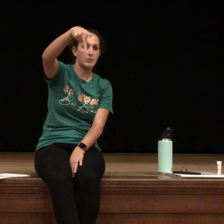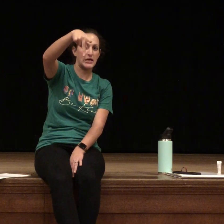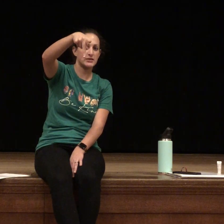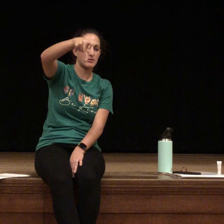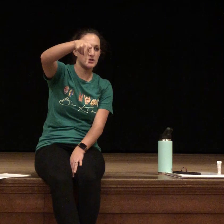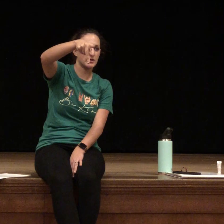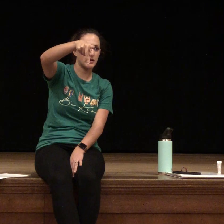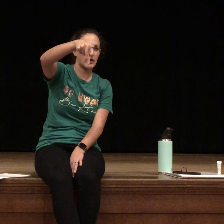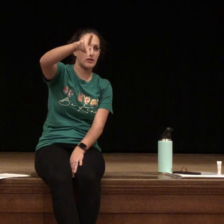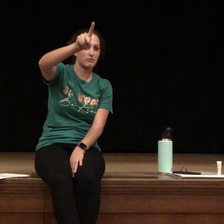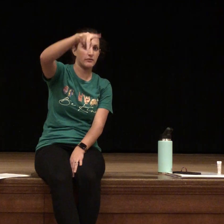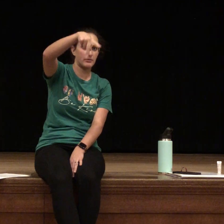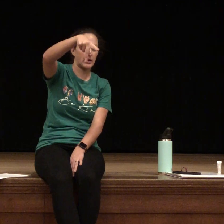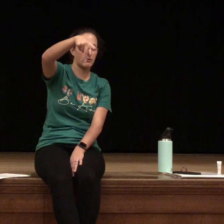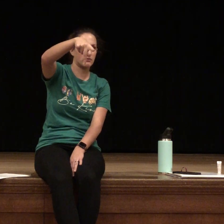P is going to be just like K, but flip down.